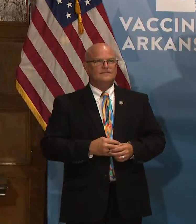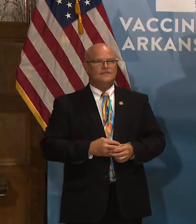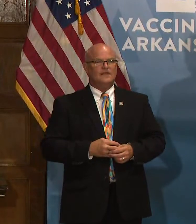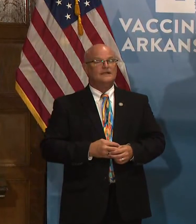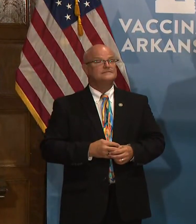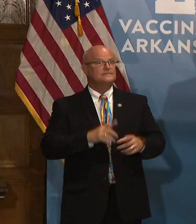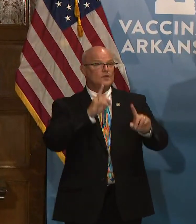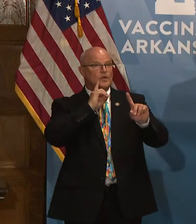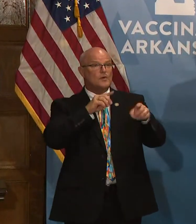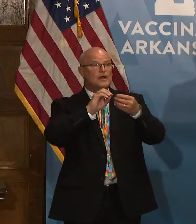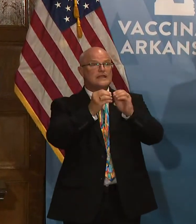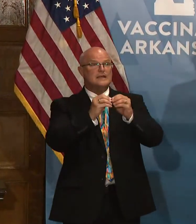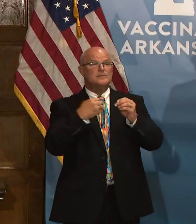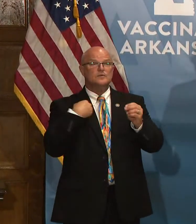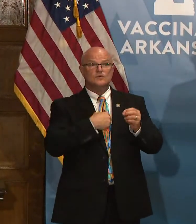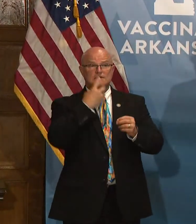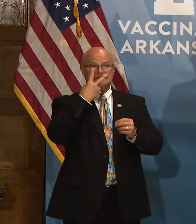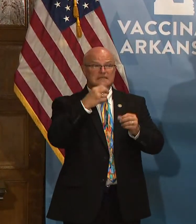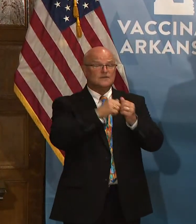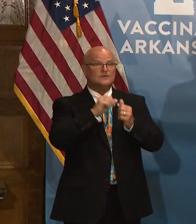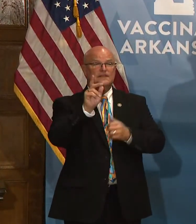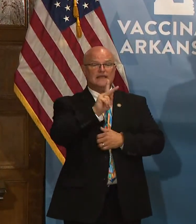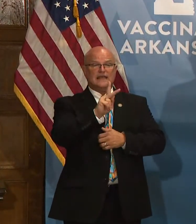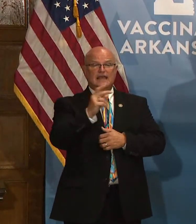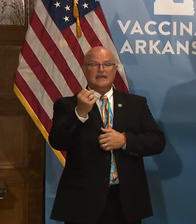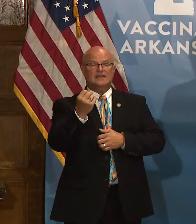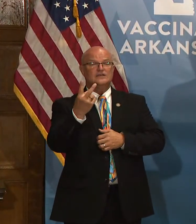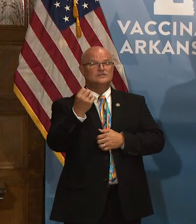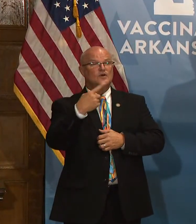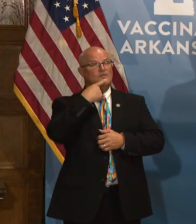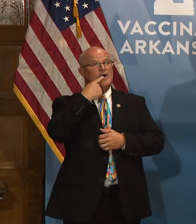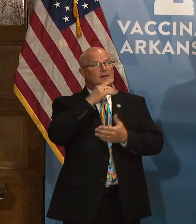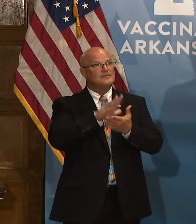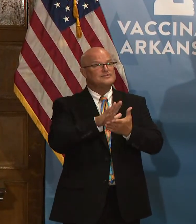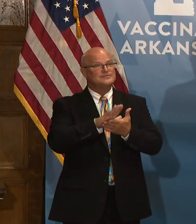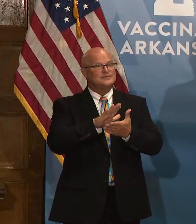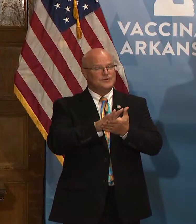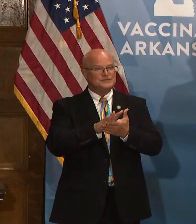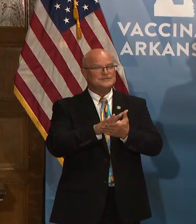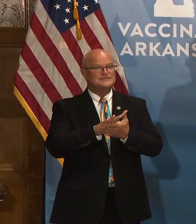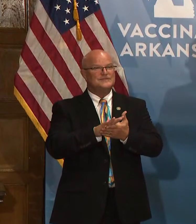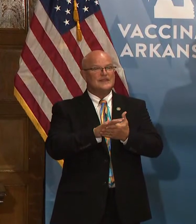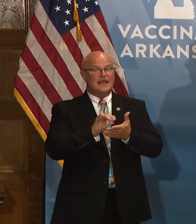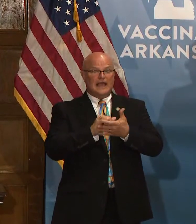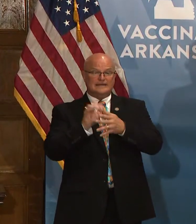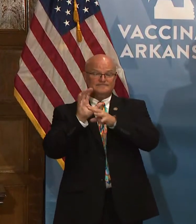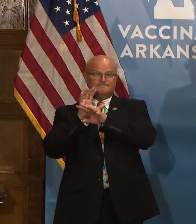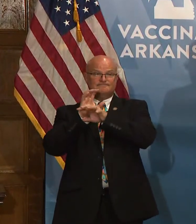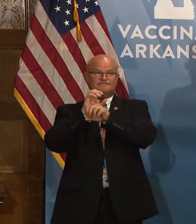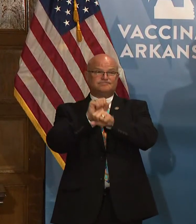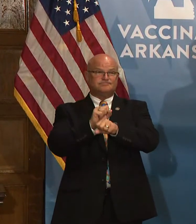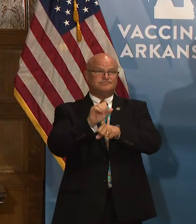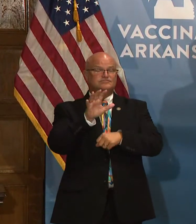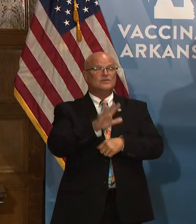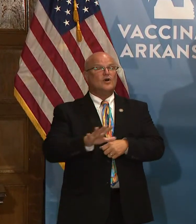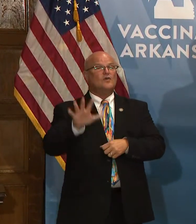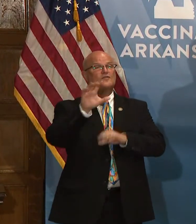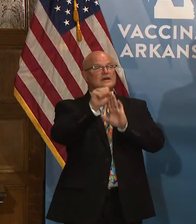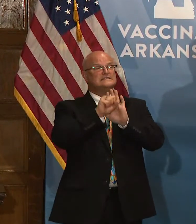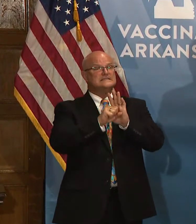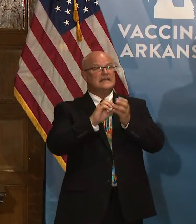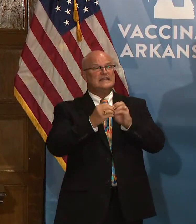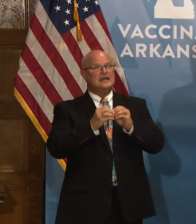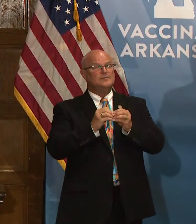I'll report on the numbers that we are seeing in our K-12 public schools. As the trend is with the overall state numbers, we are seeing